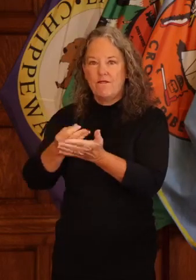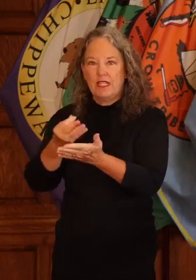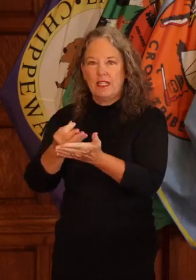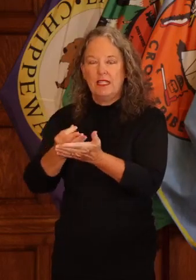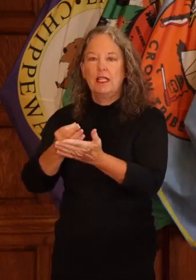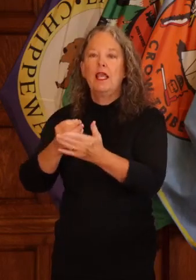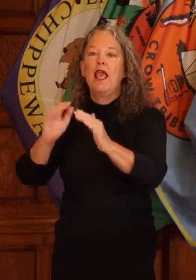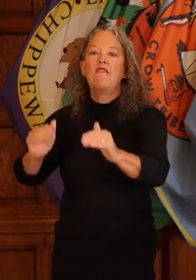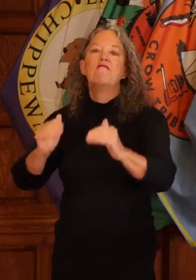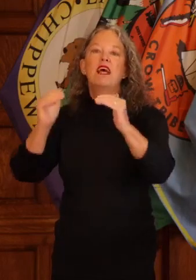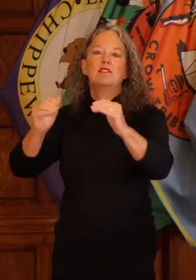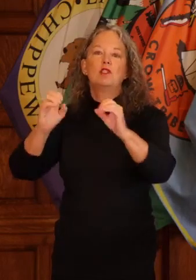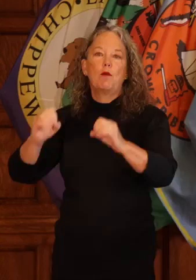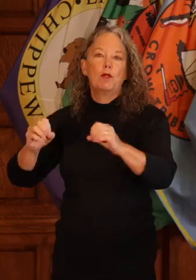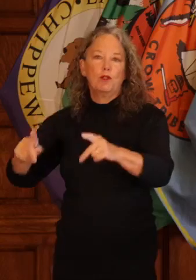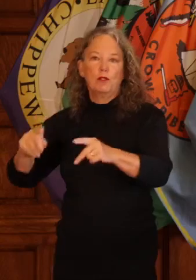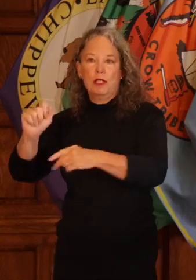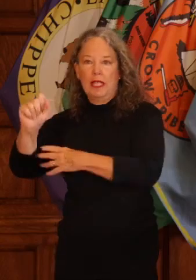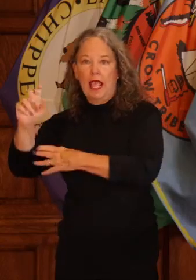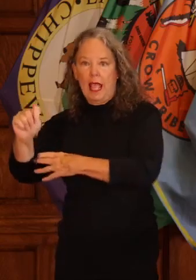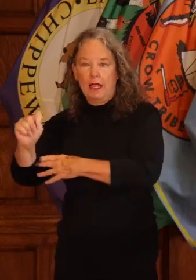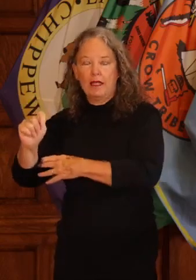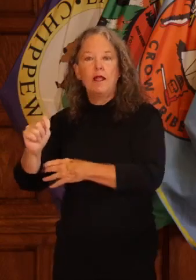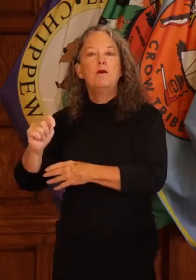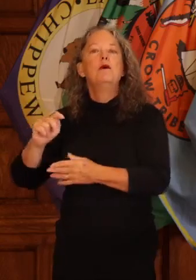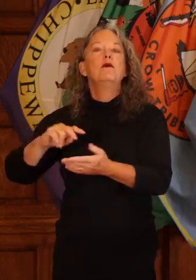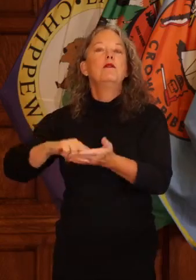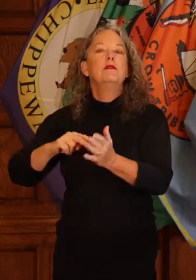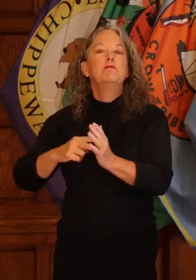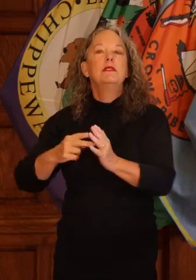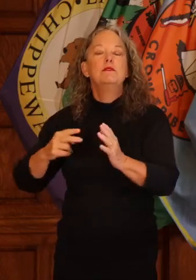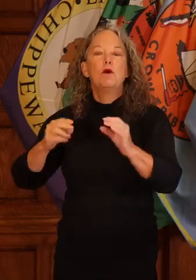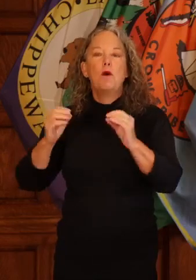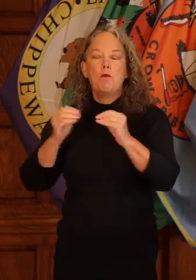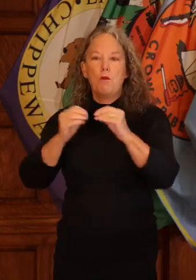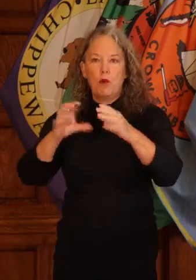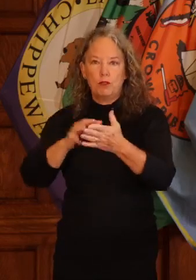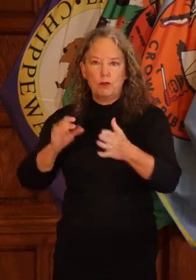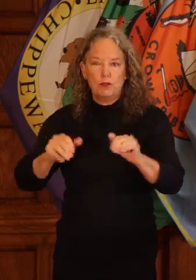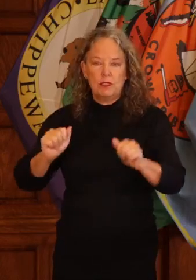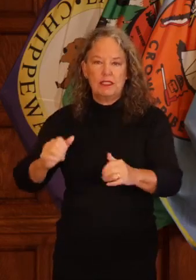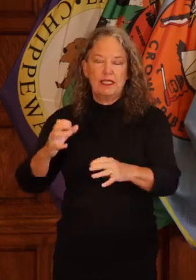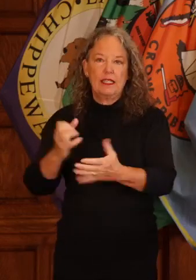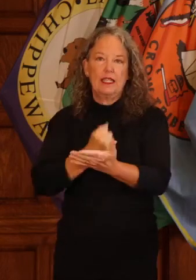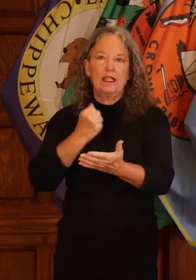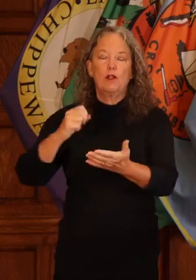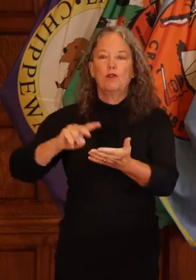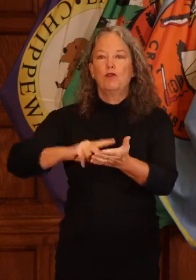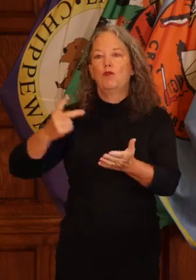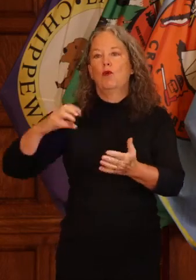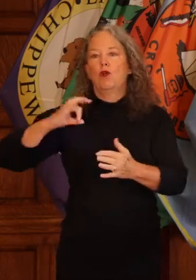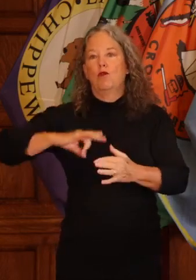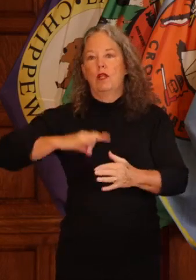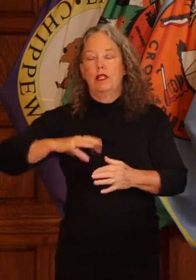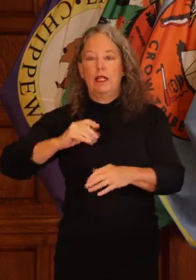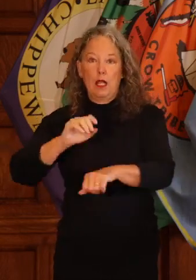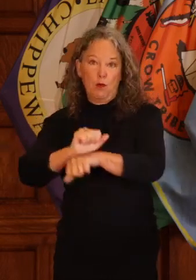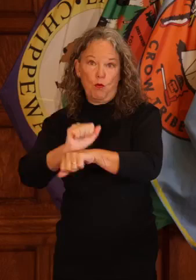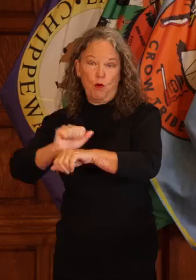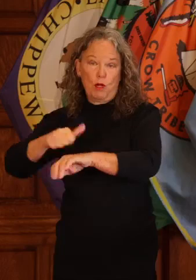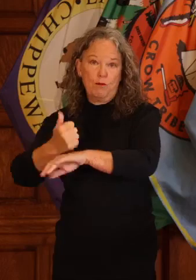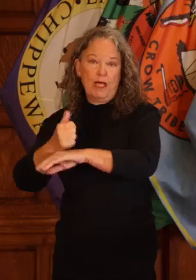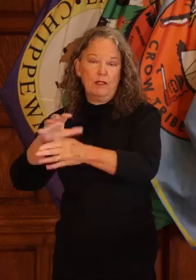Act, so more students can take advantage of dual credit and work-based learning. Additionally,